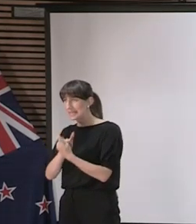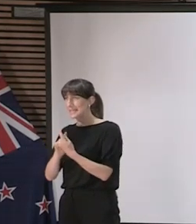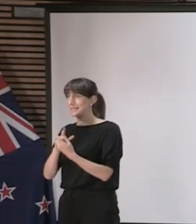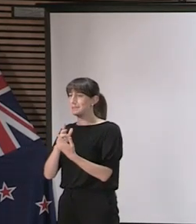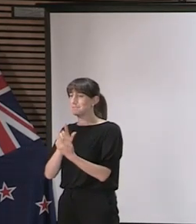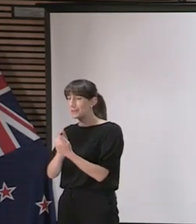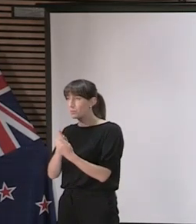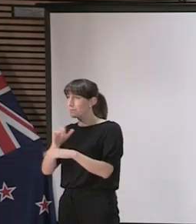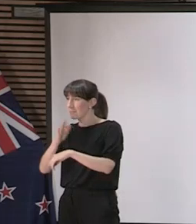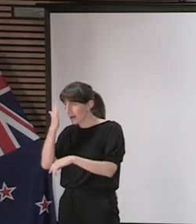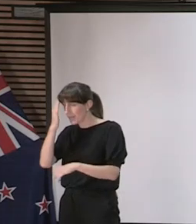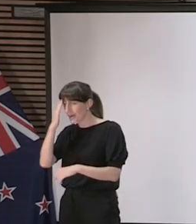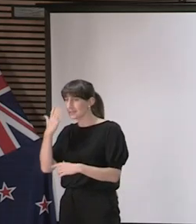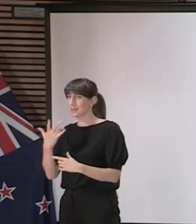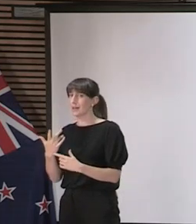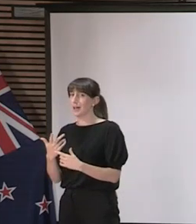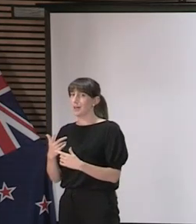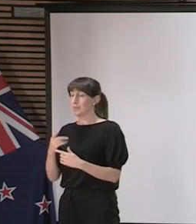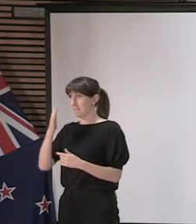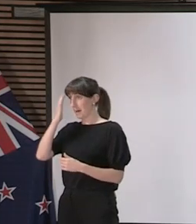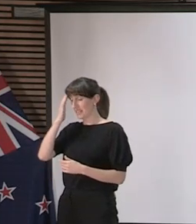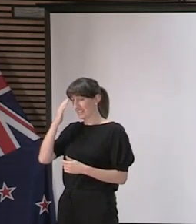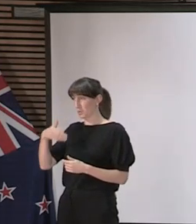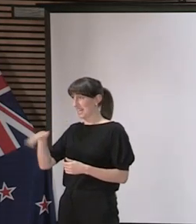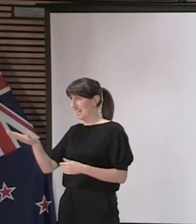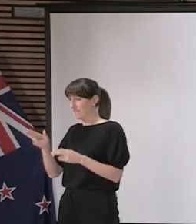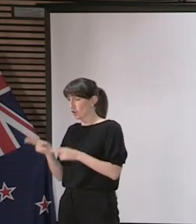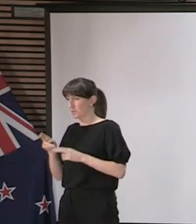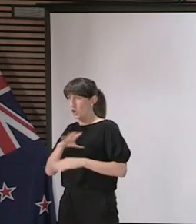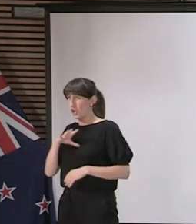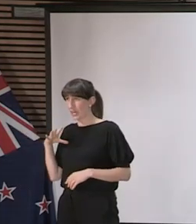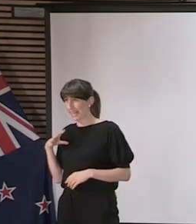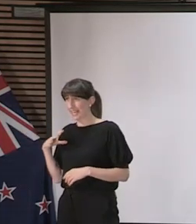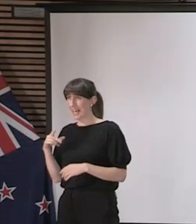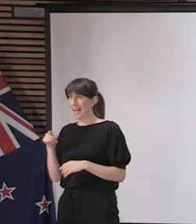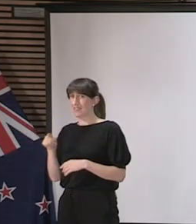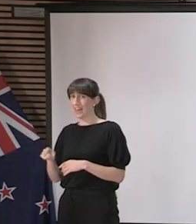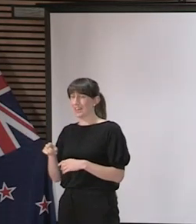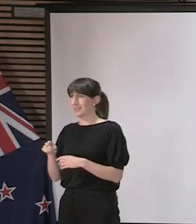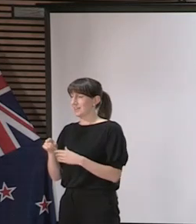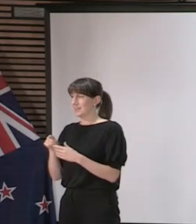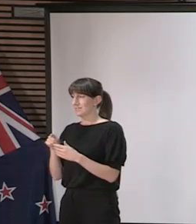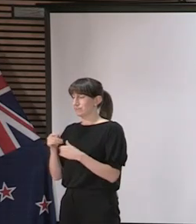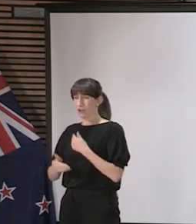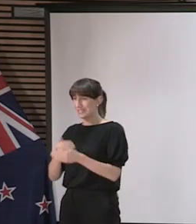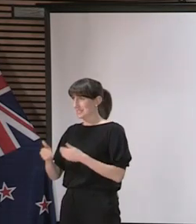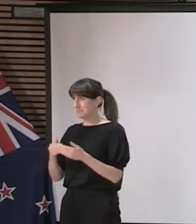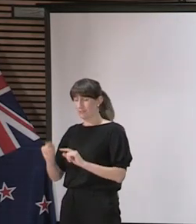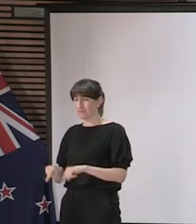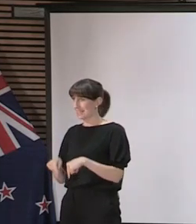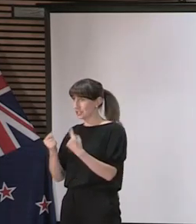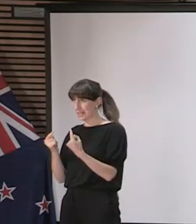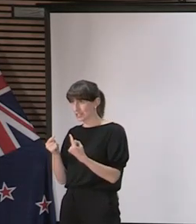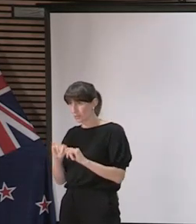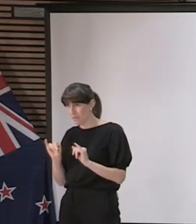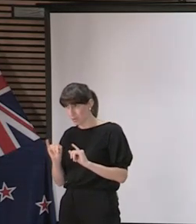to leave hospital earlier, etc., etc., etc.? Yes, I acknowledge that level 4 lockdown has been really challenging for a lot of people, and particularly